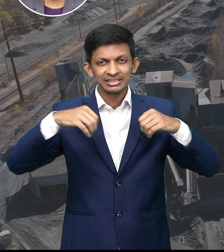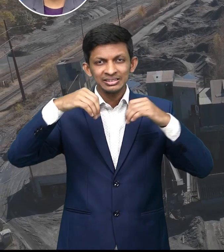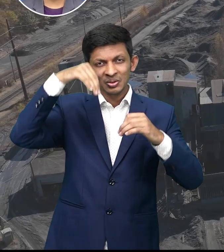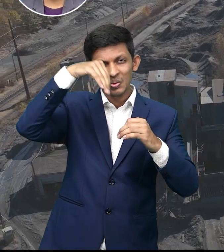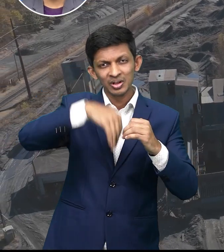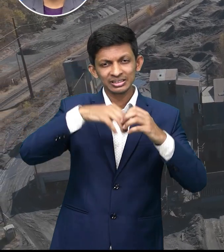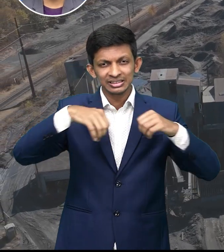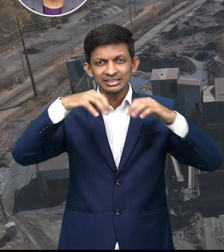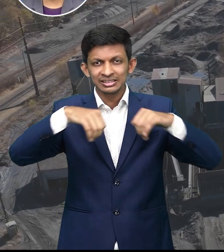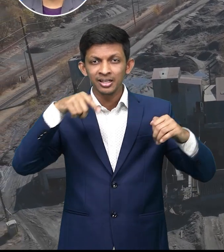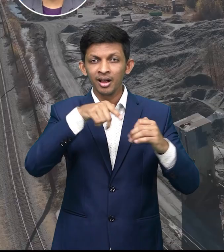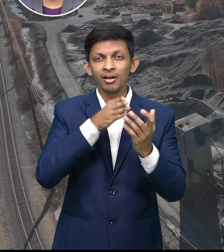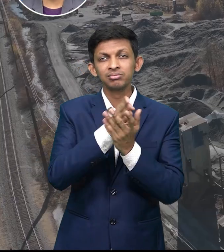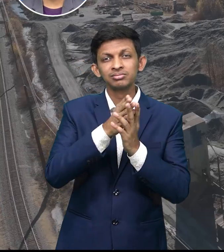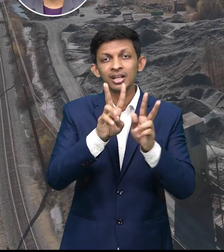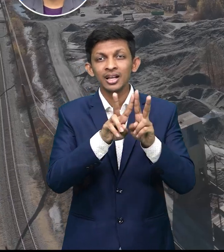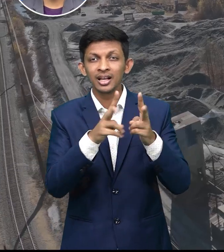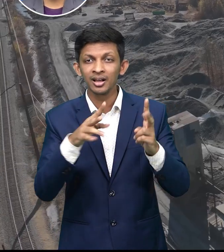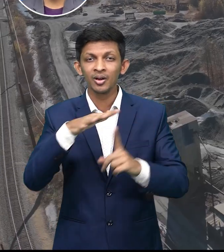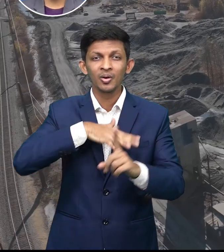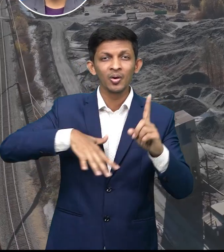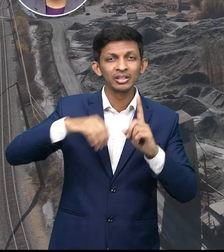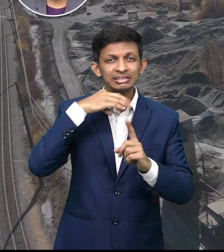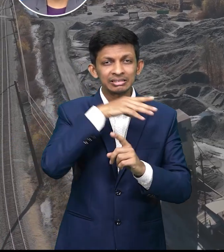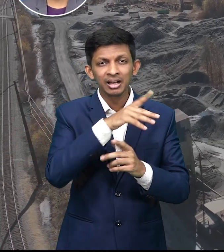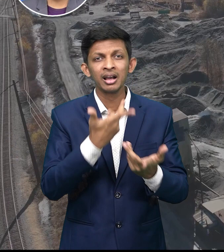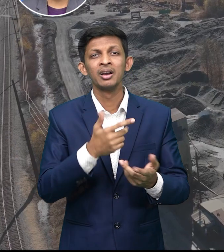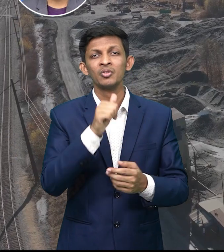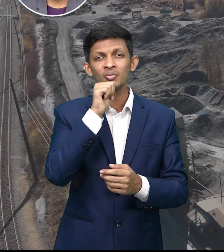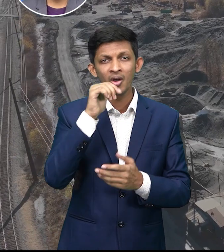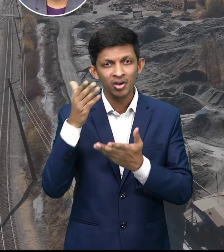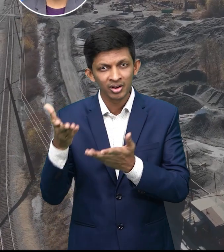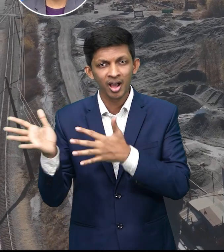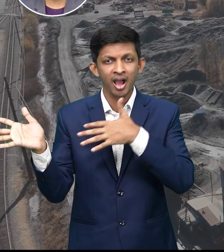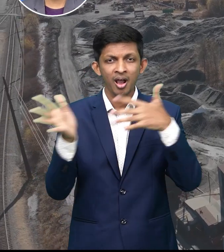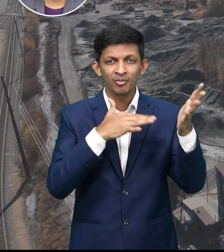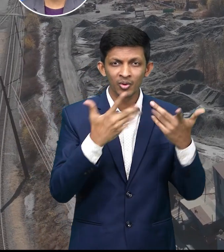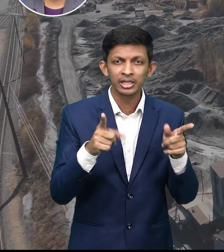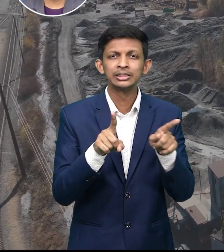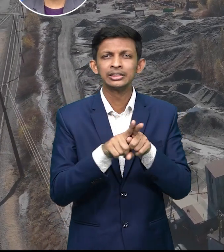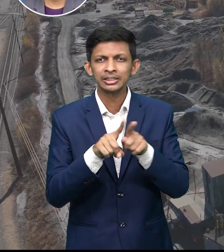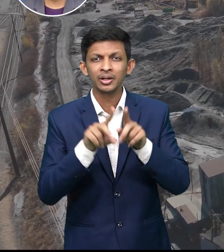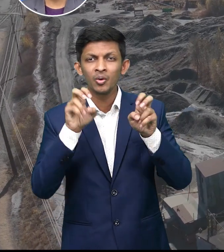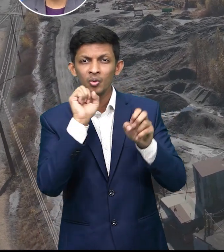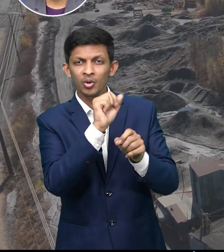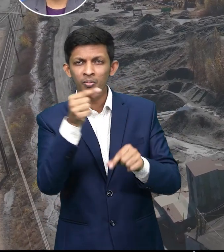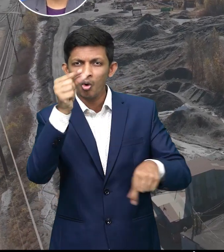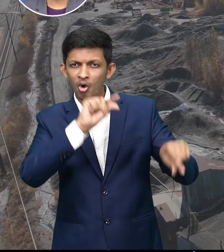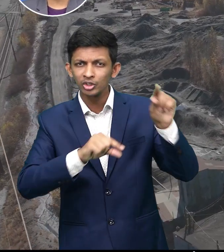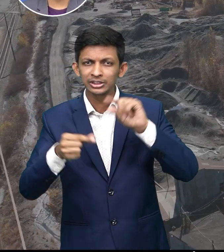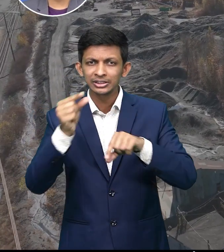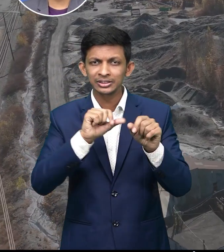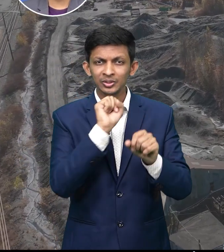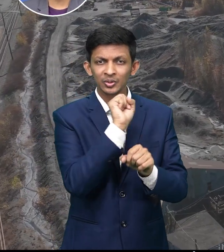Many mining methods also pollute water and air as toxic chemicals leak into